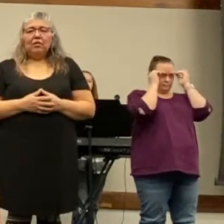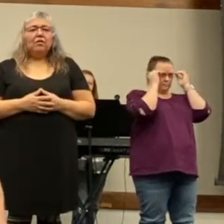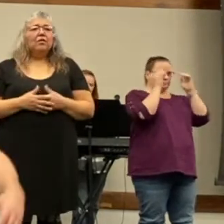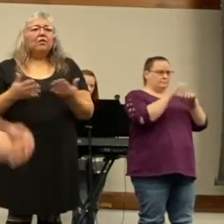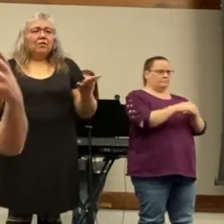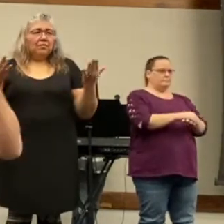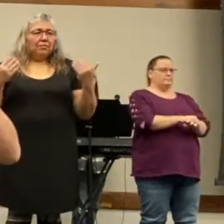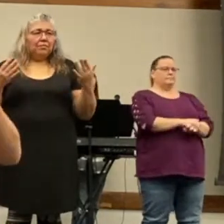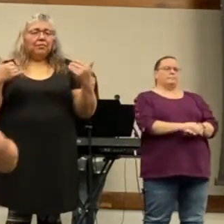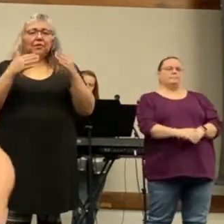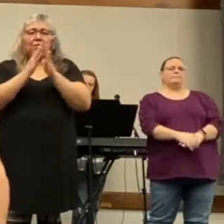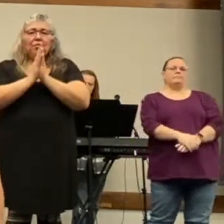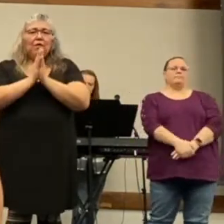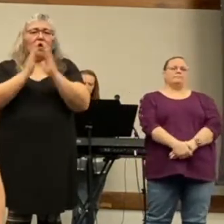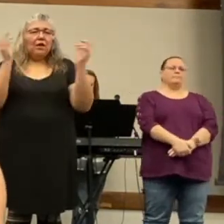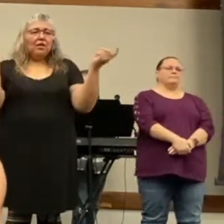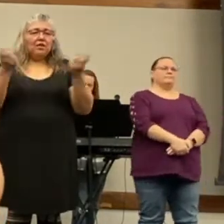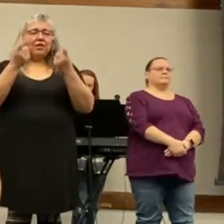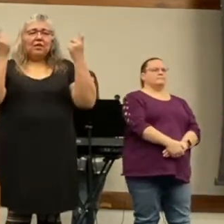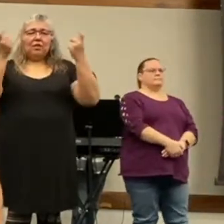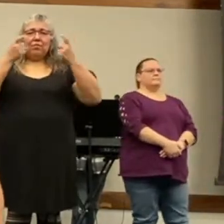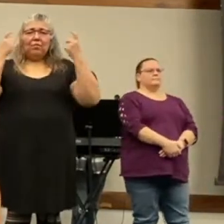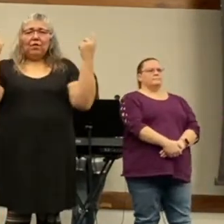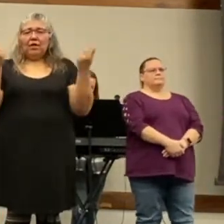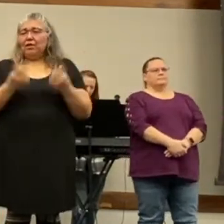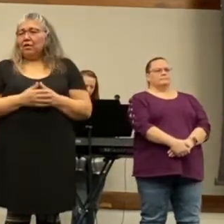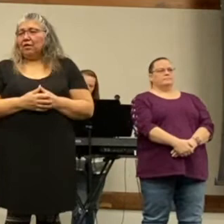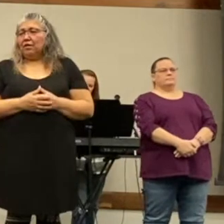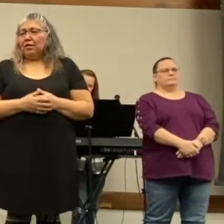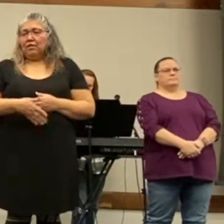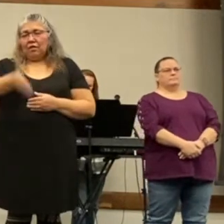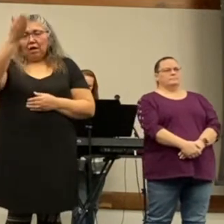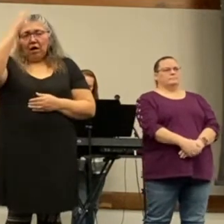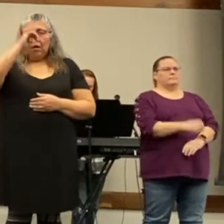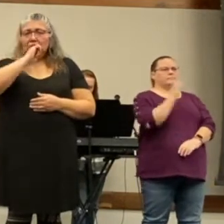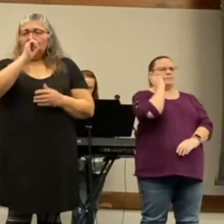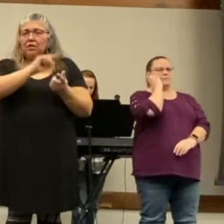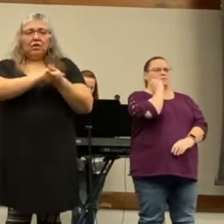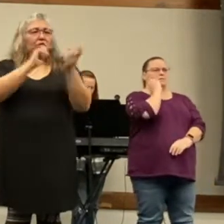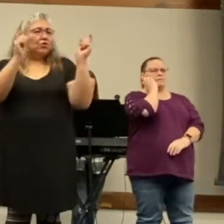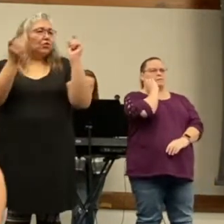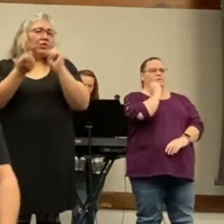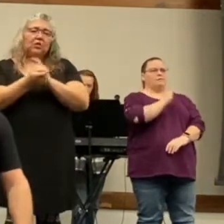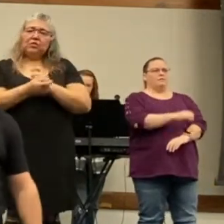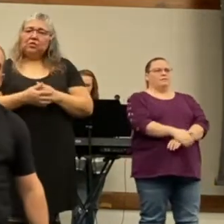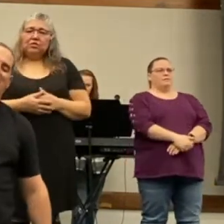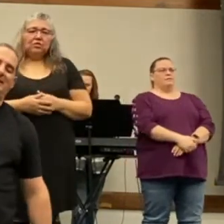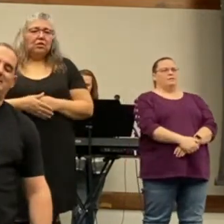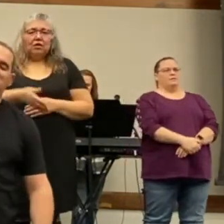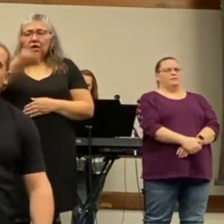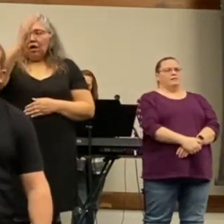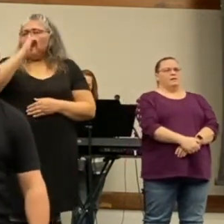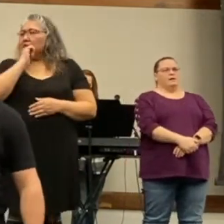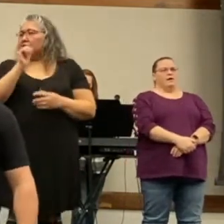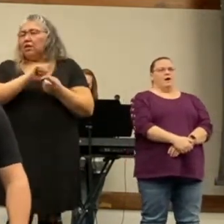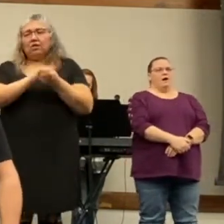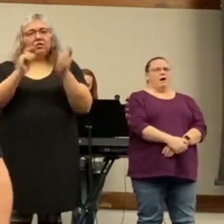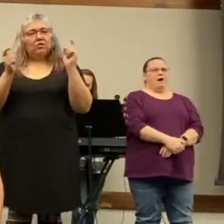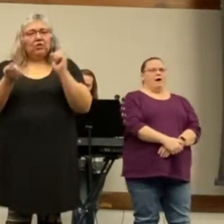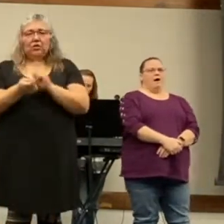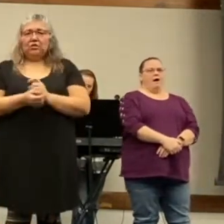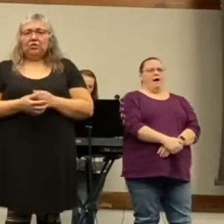you. Celebrate with you. God does not change. God does not change.